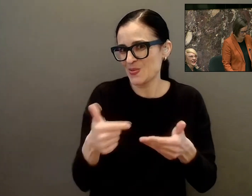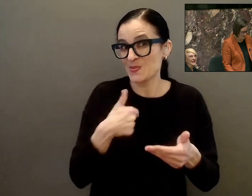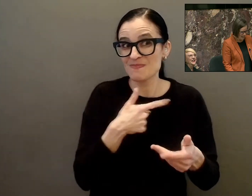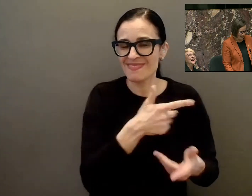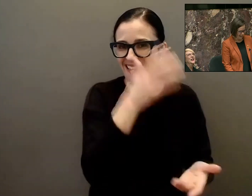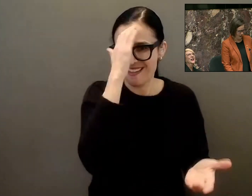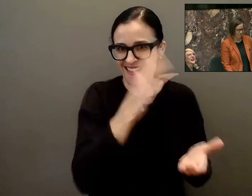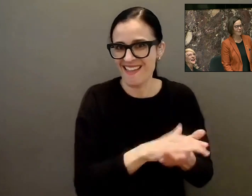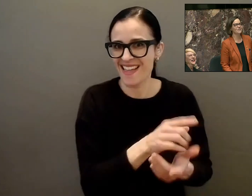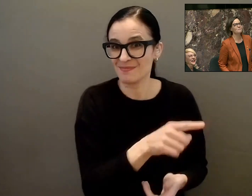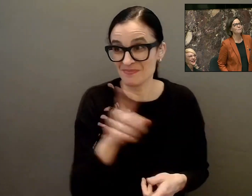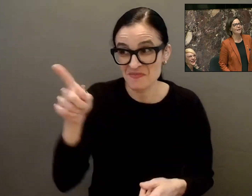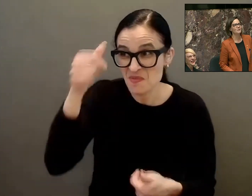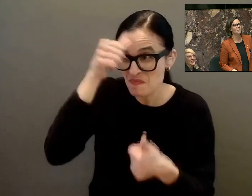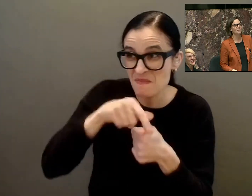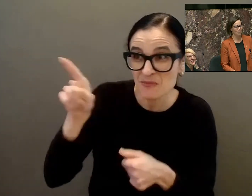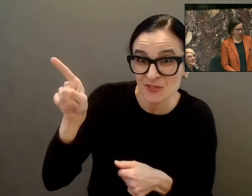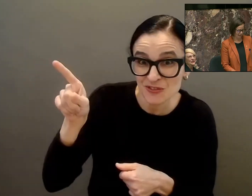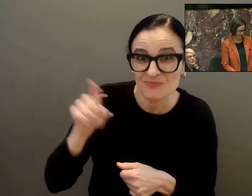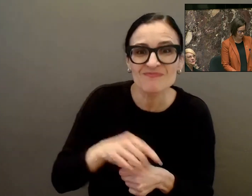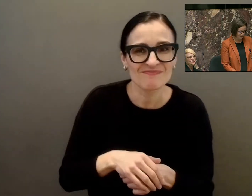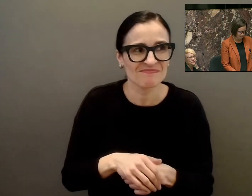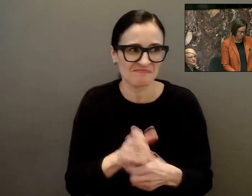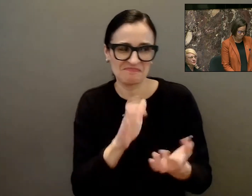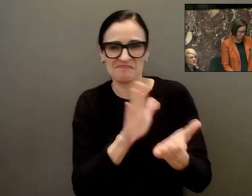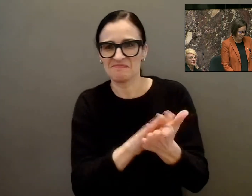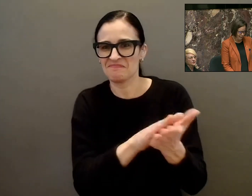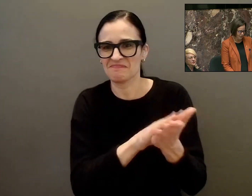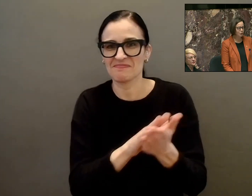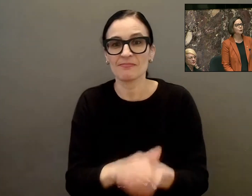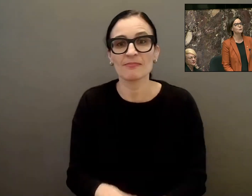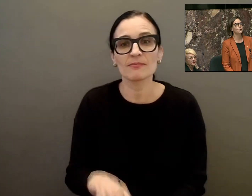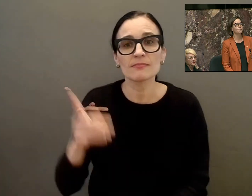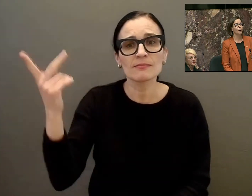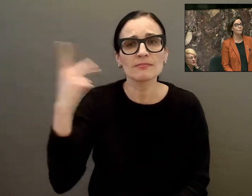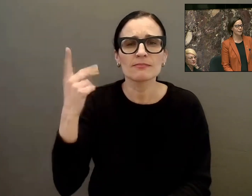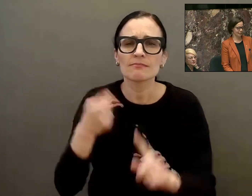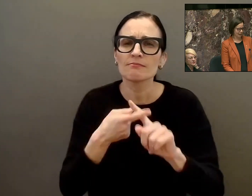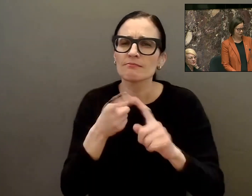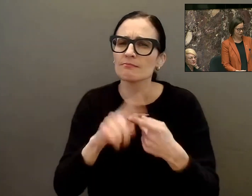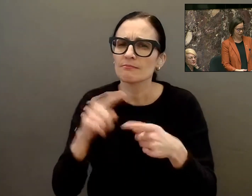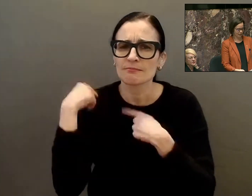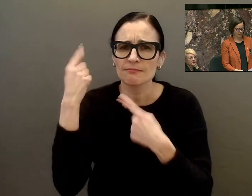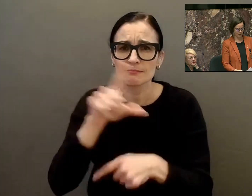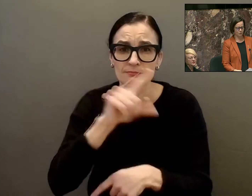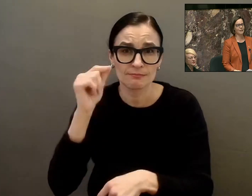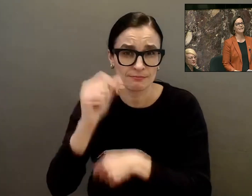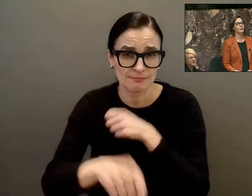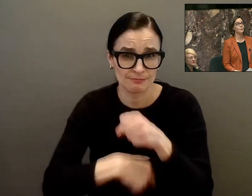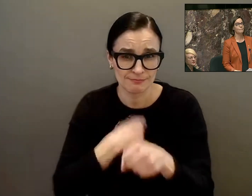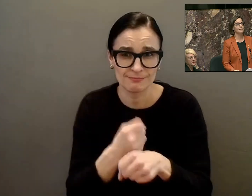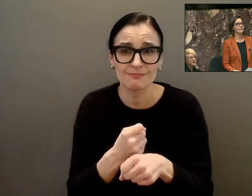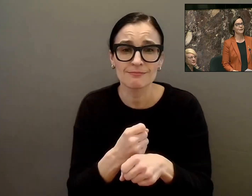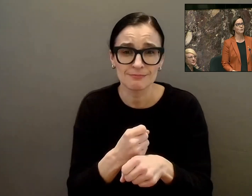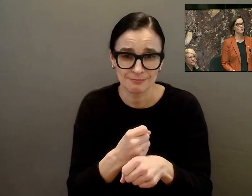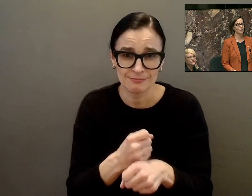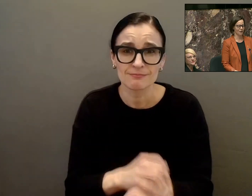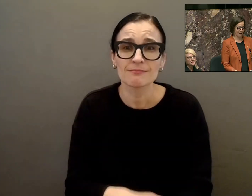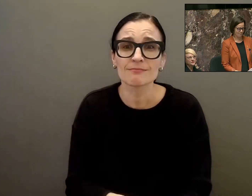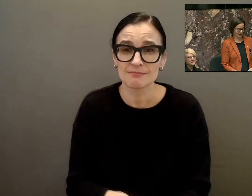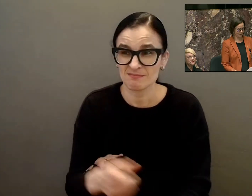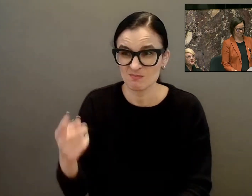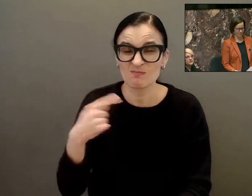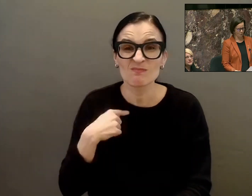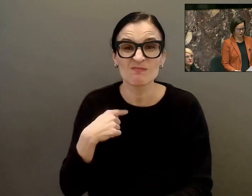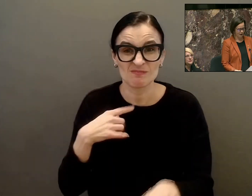in itself. Our friendship spans over 20 years. It includes owning property together. It includes raising our babies together, who are not